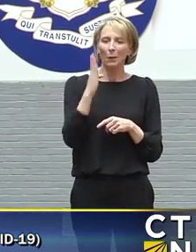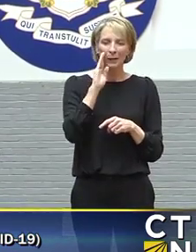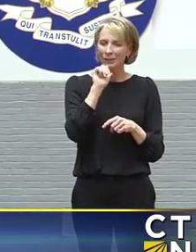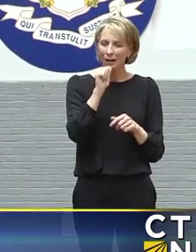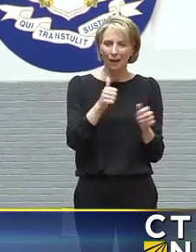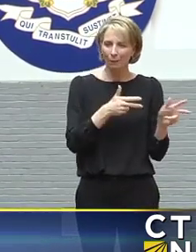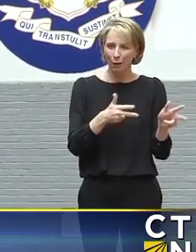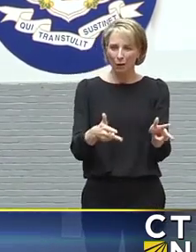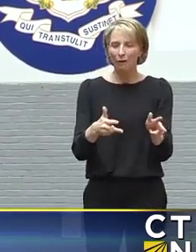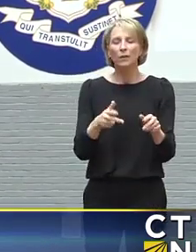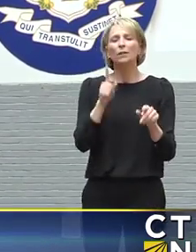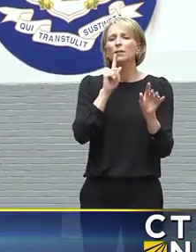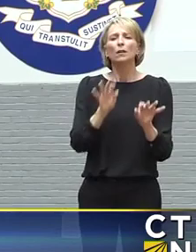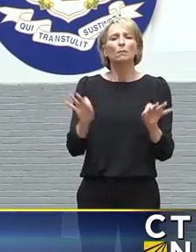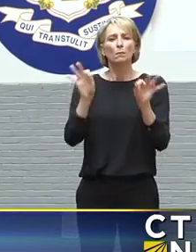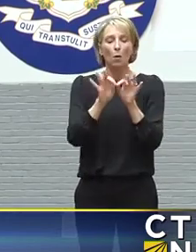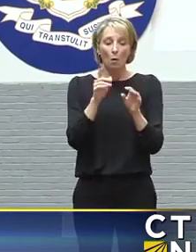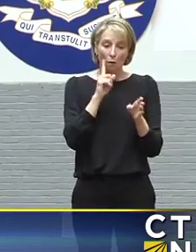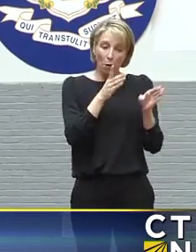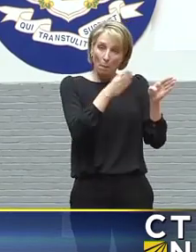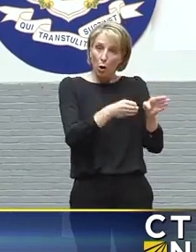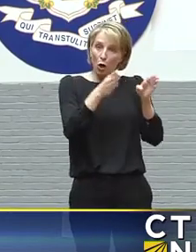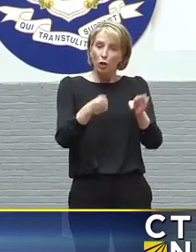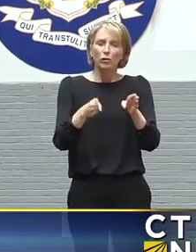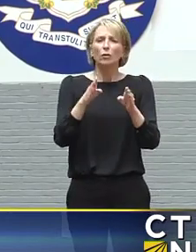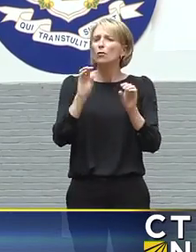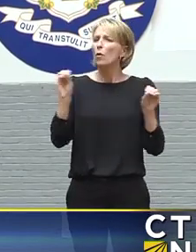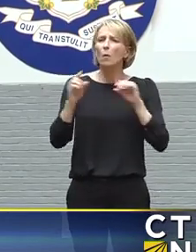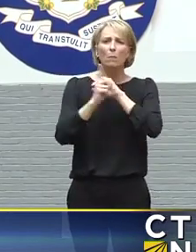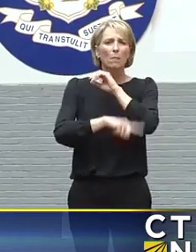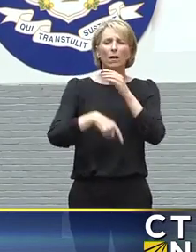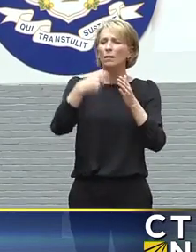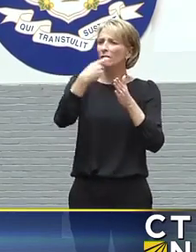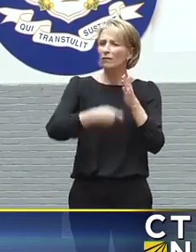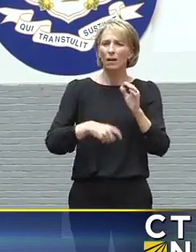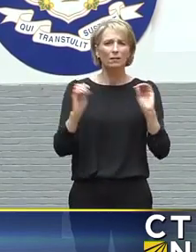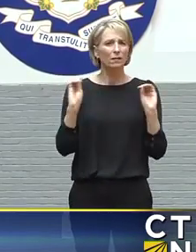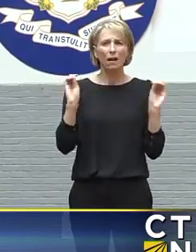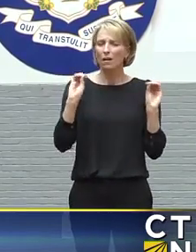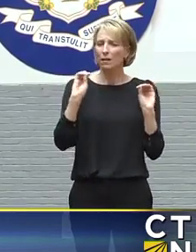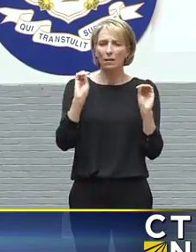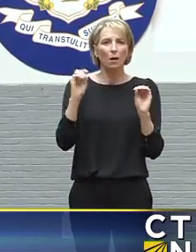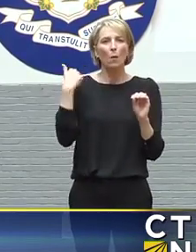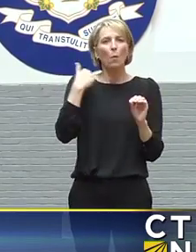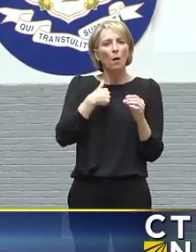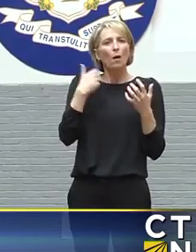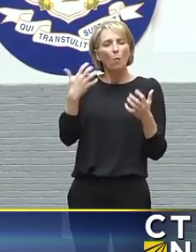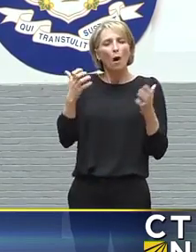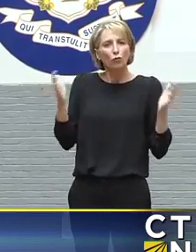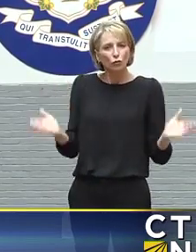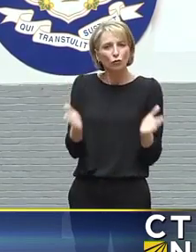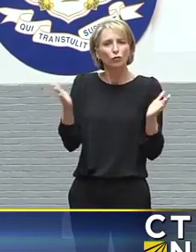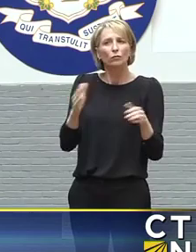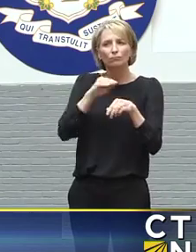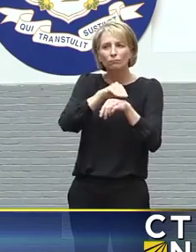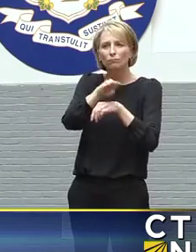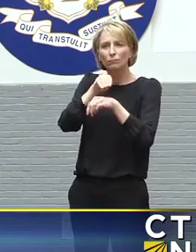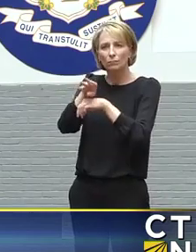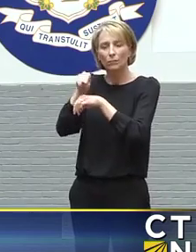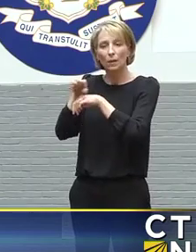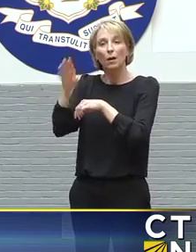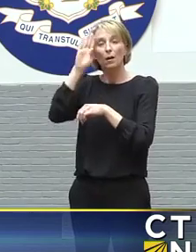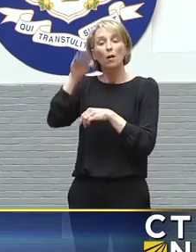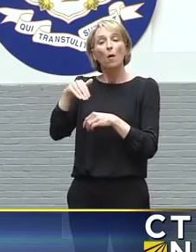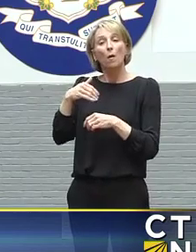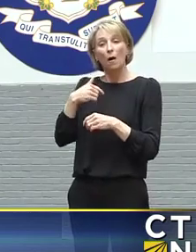talked about no fines for individuals, we're going to work on this on a community-by-community basis. What I did mention was if there's some